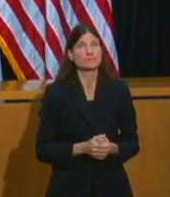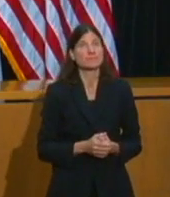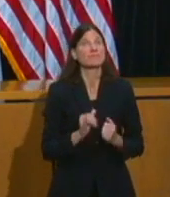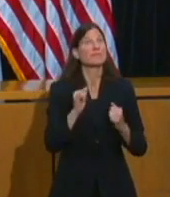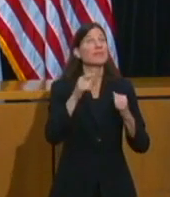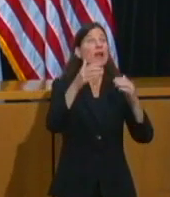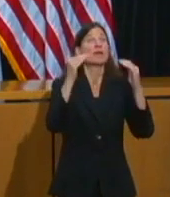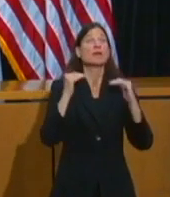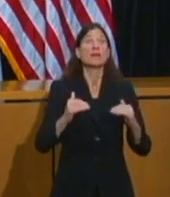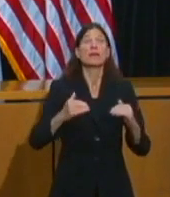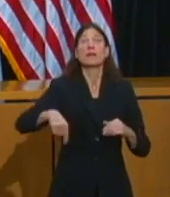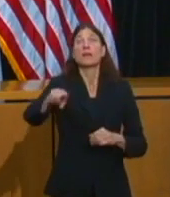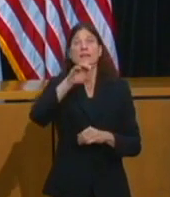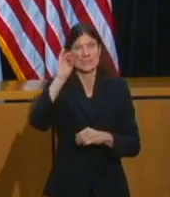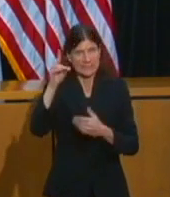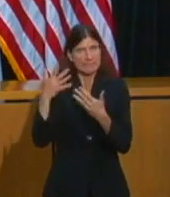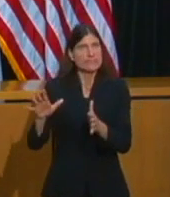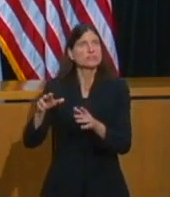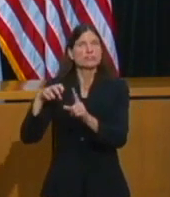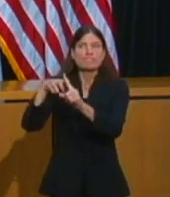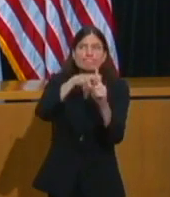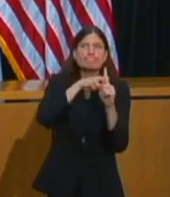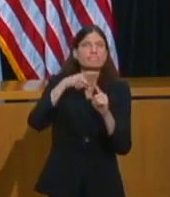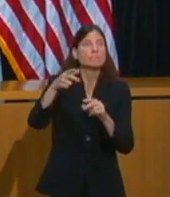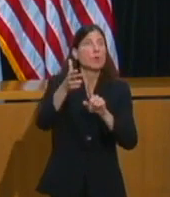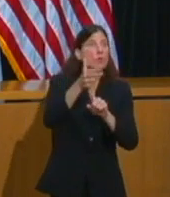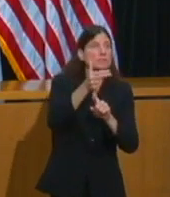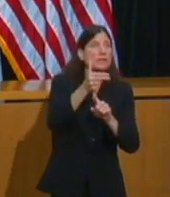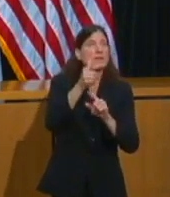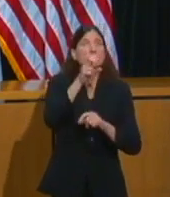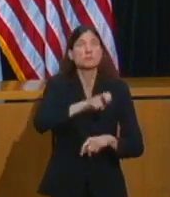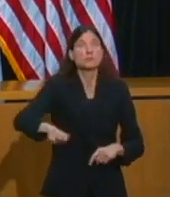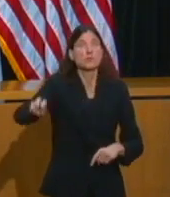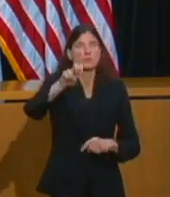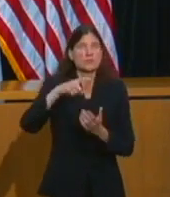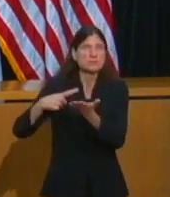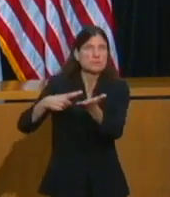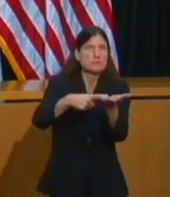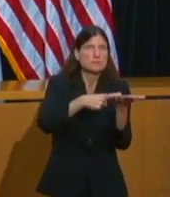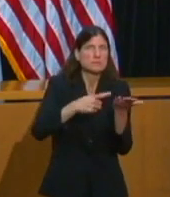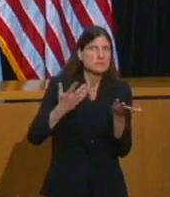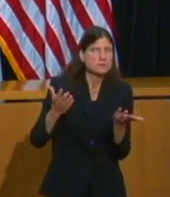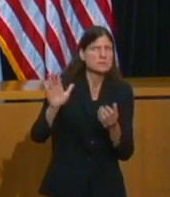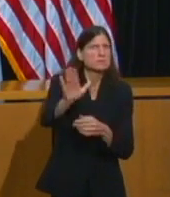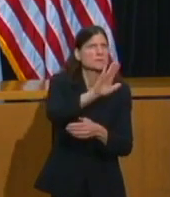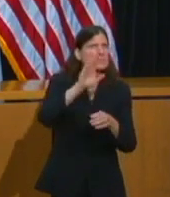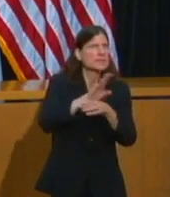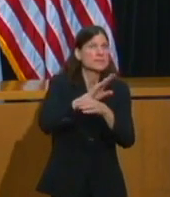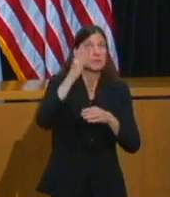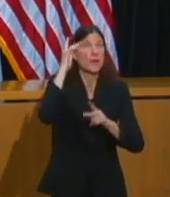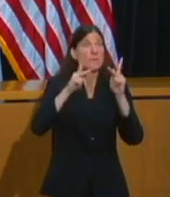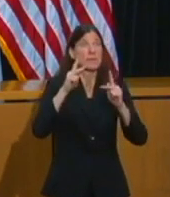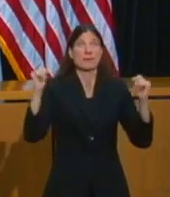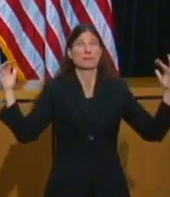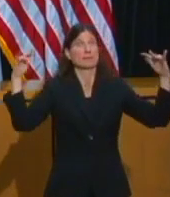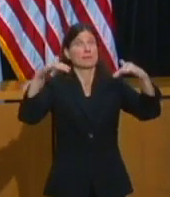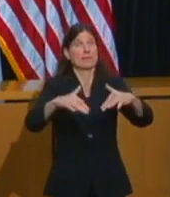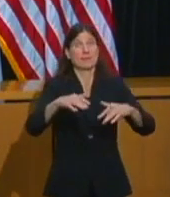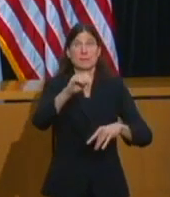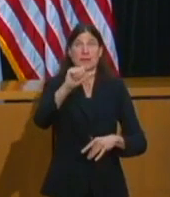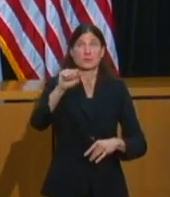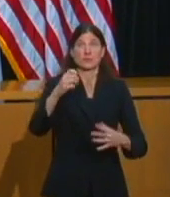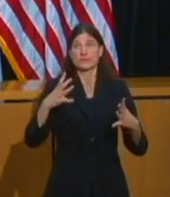continues to meet to address the challenges and the protocols for that industry. And we are mindful of the sacrifices that